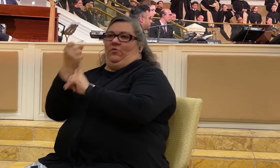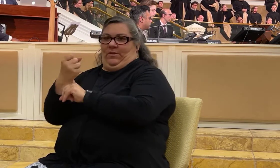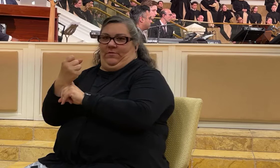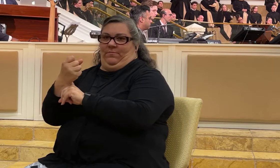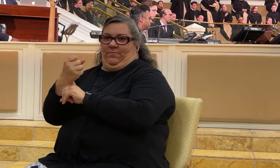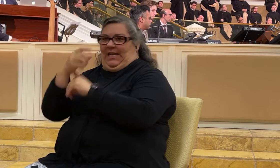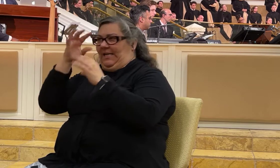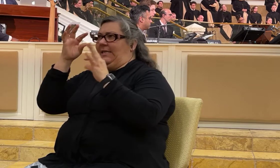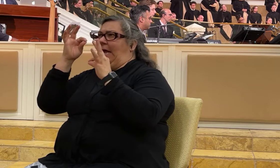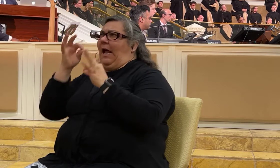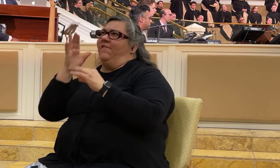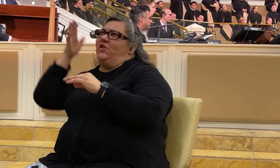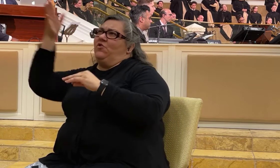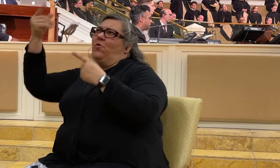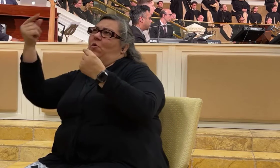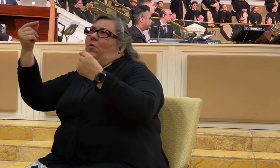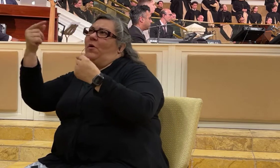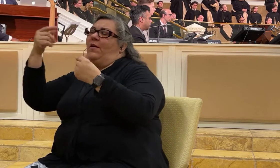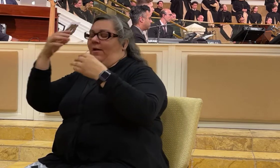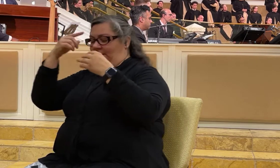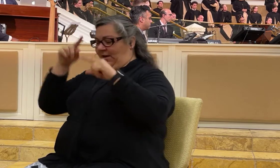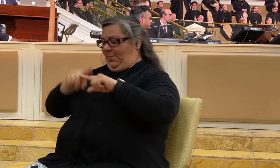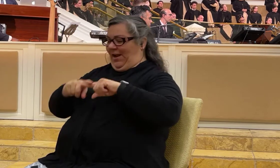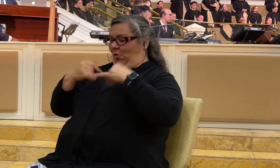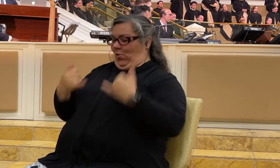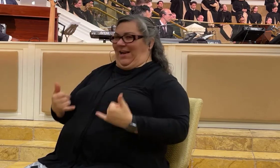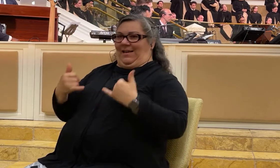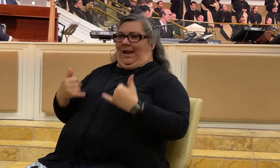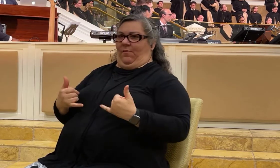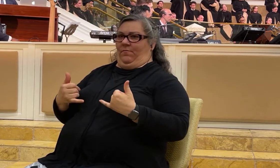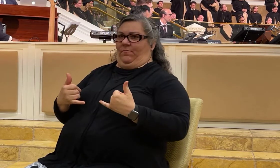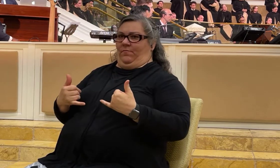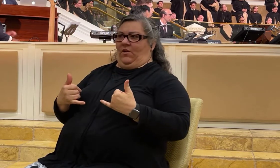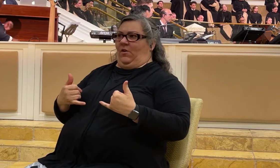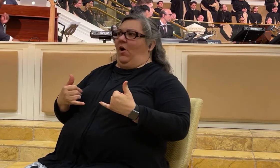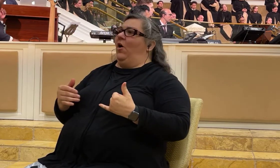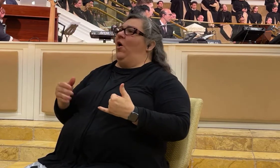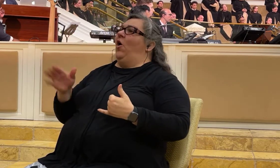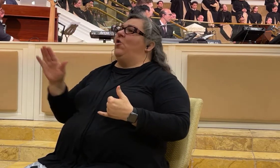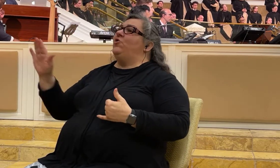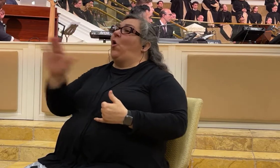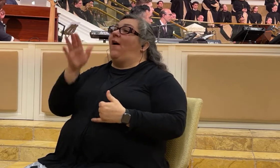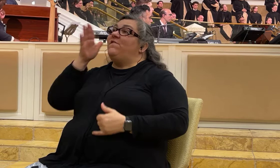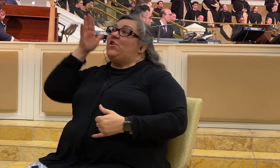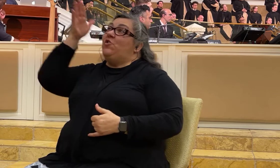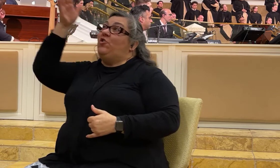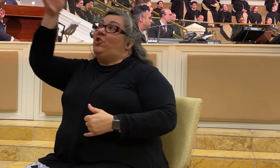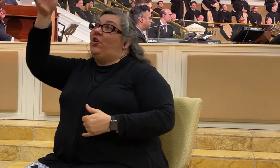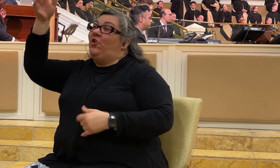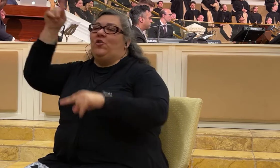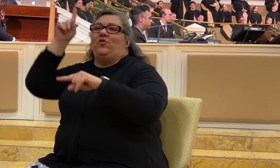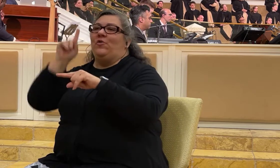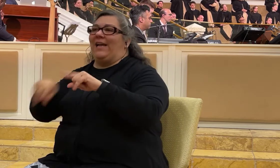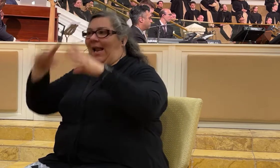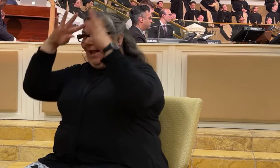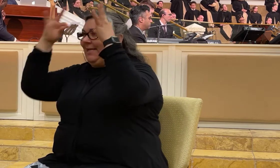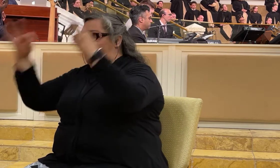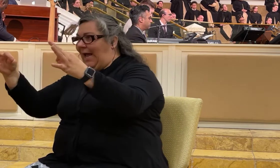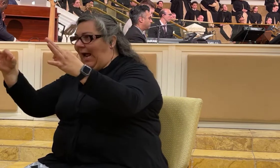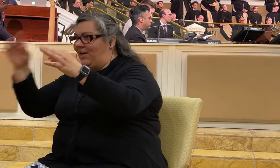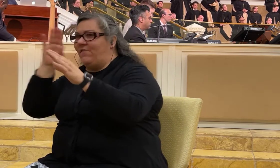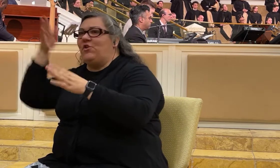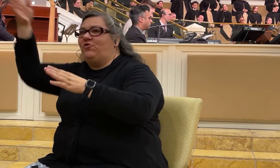present. Biblically speaking, you can never decide the future out of the present. It's a bad way to